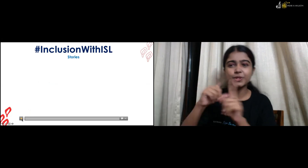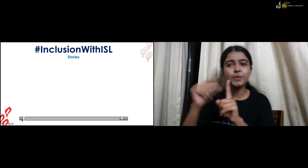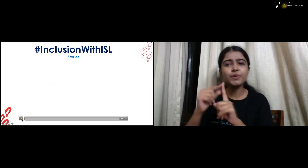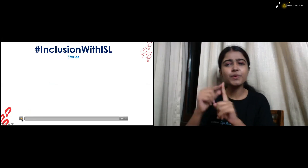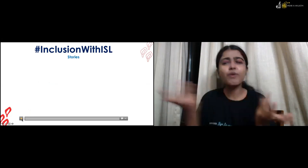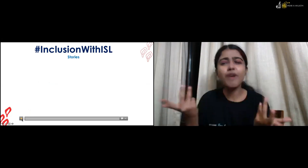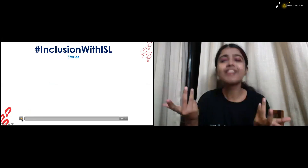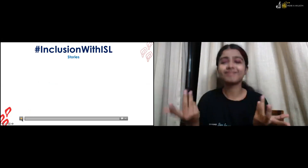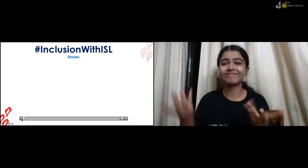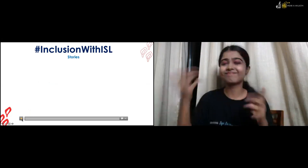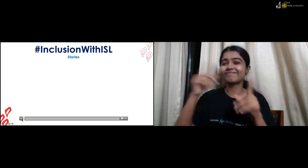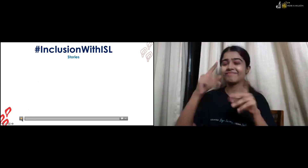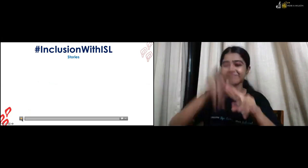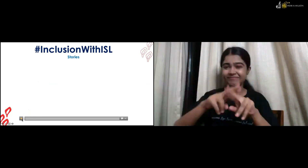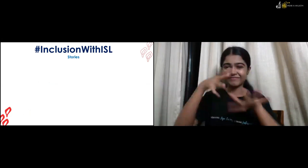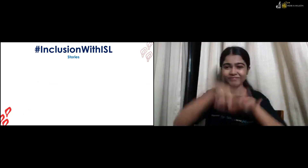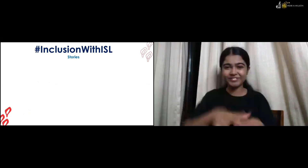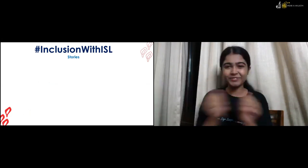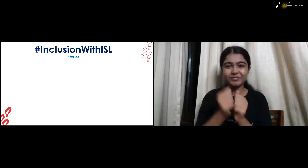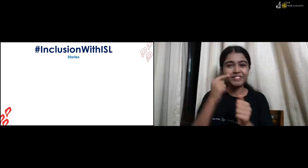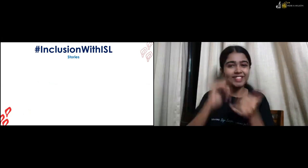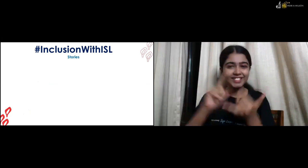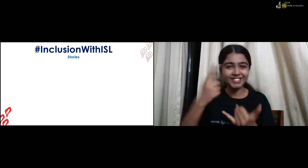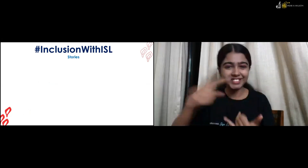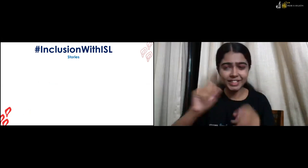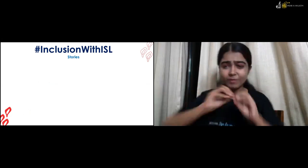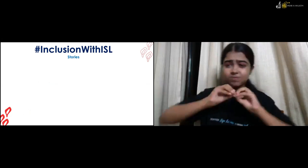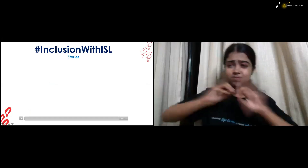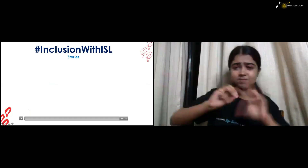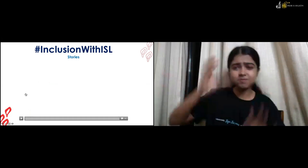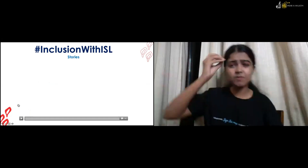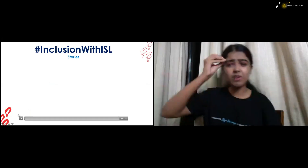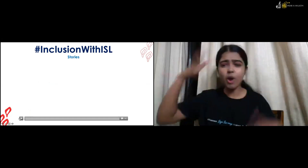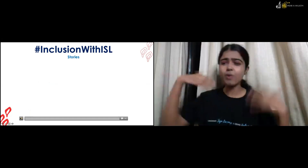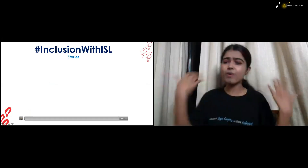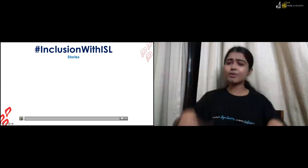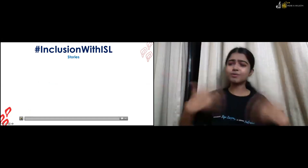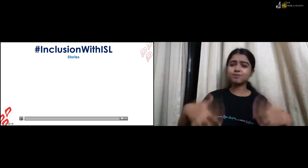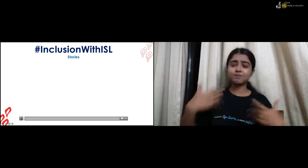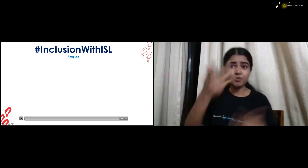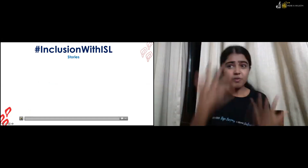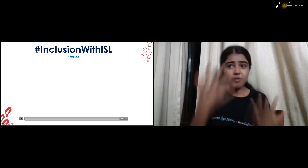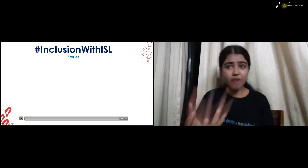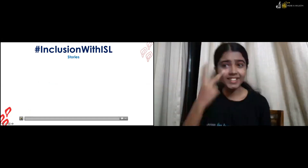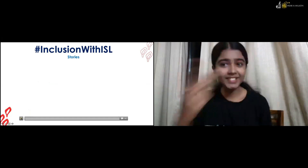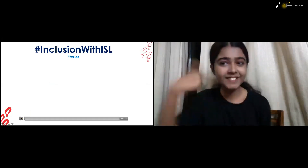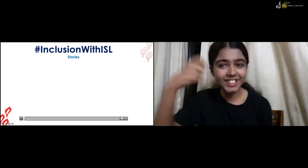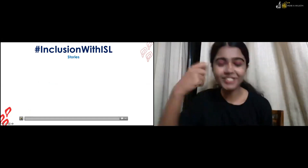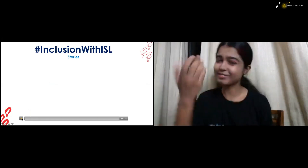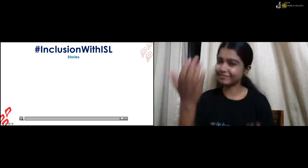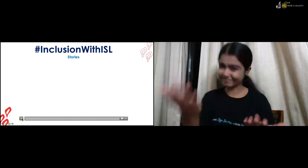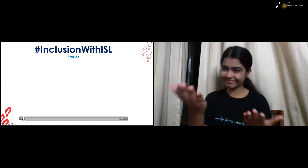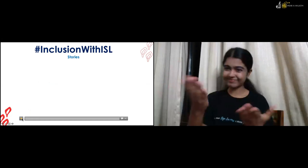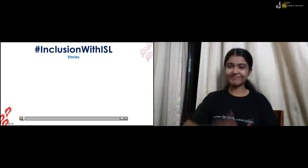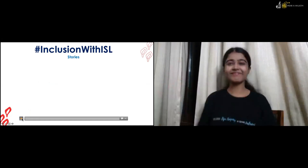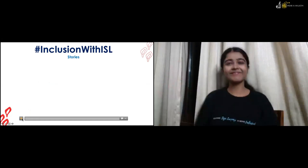So as you can see that, yeah, Hero Milan team has been doing work from past month. So we have been spreading across videos